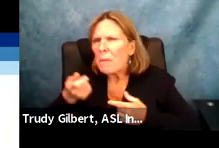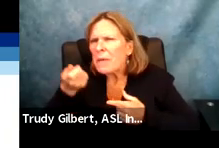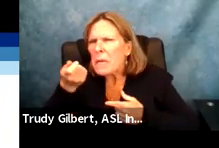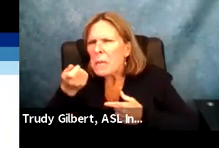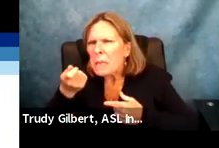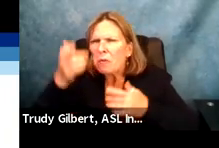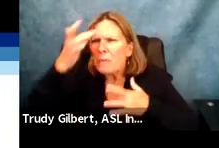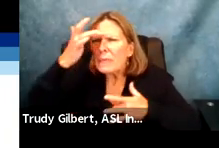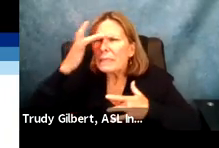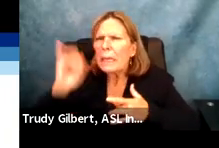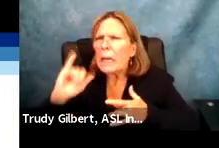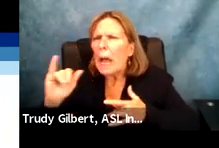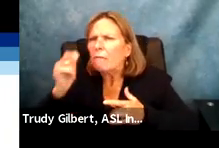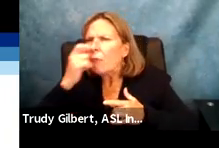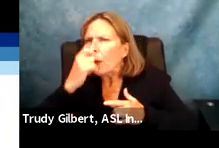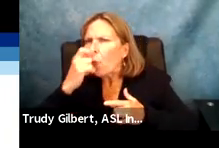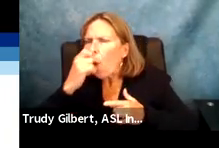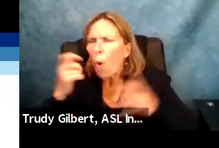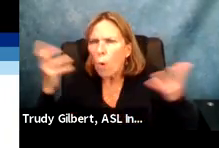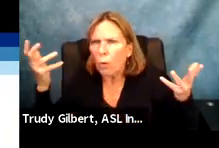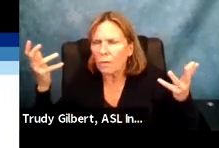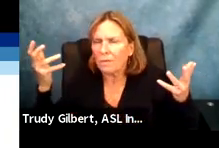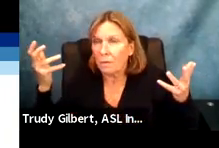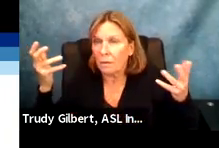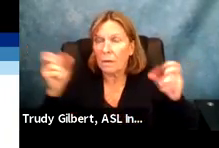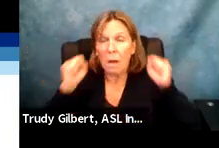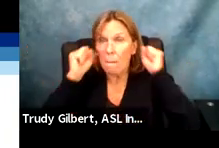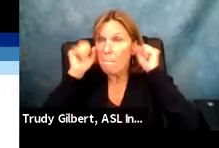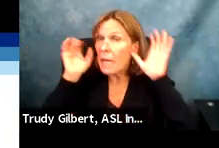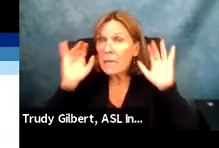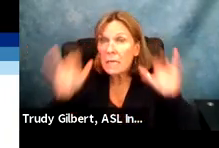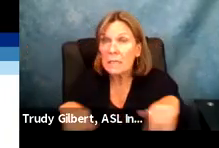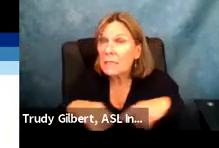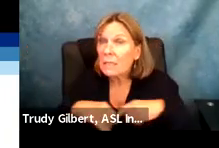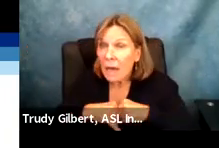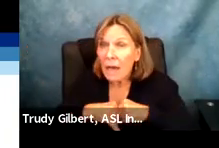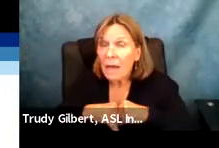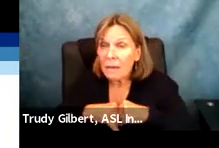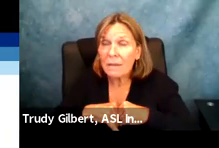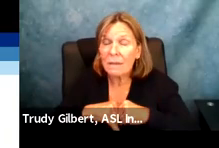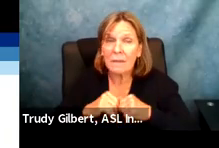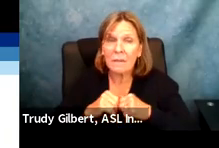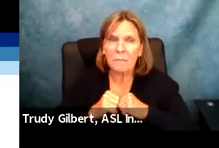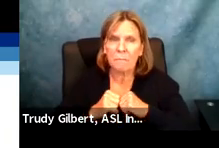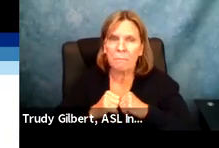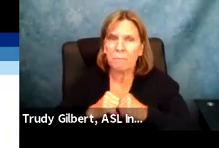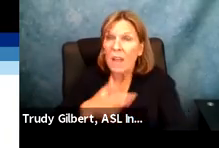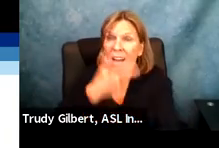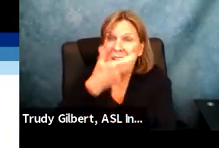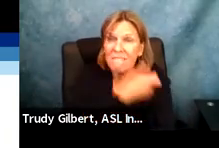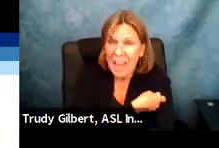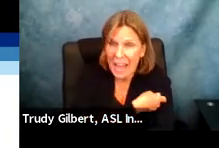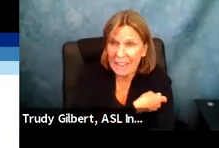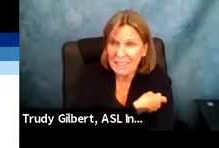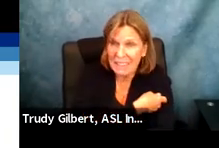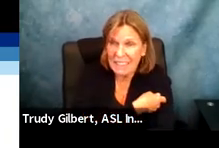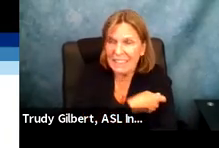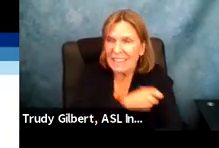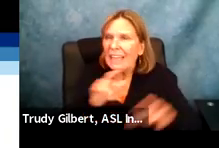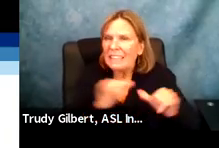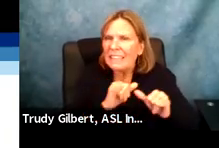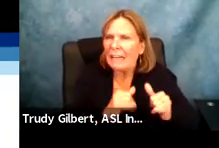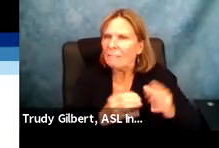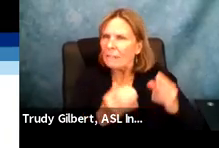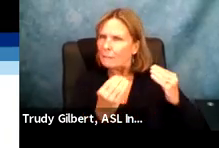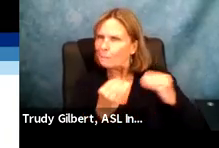And that is what's so amazing, is that these vaccines give your cells this recipe for how